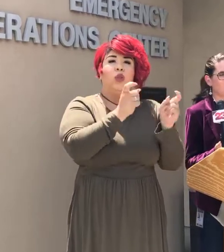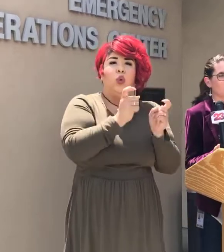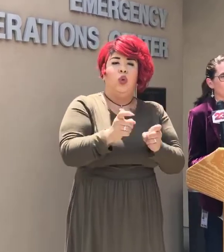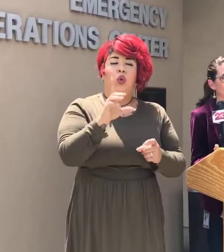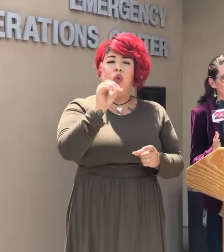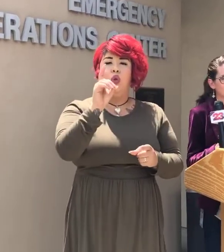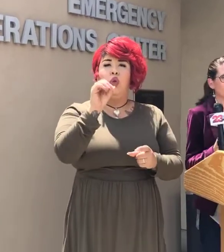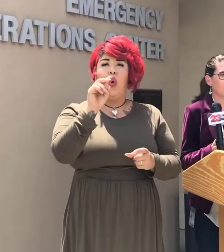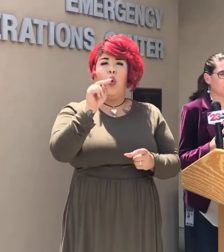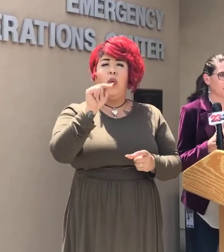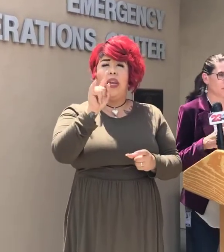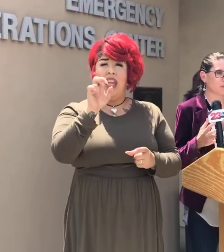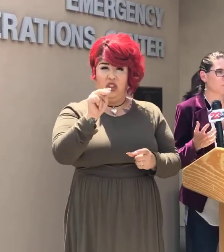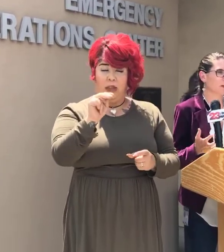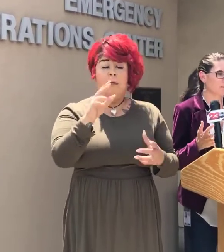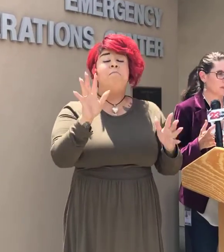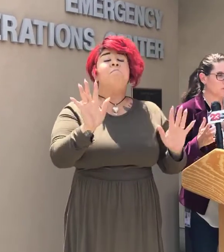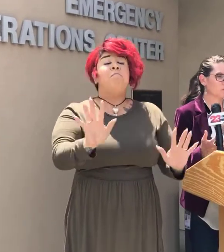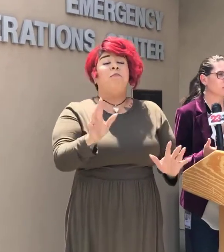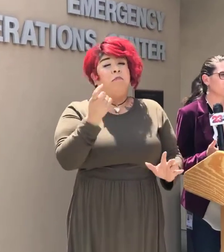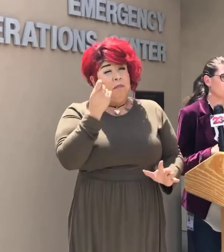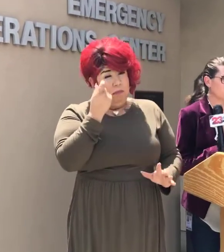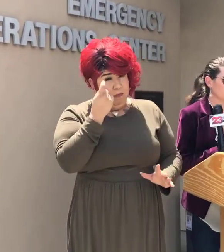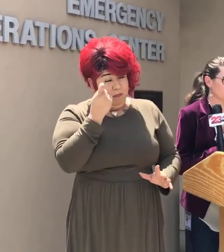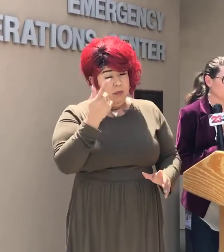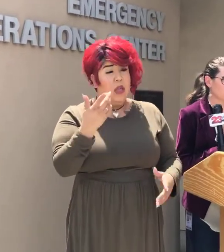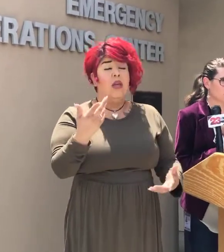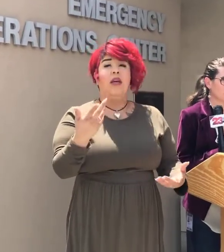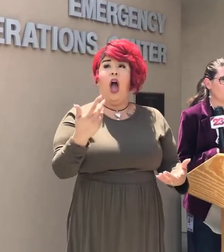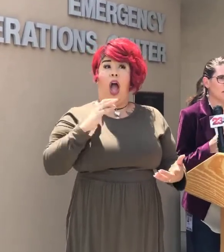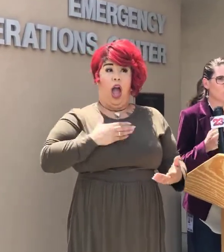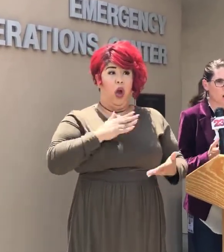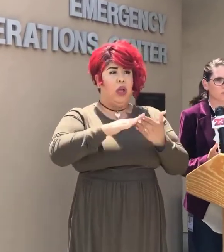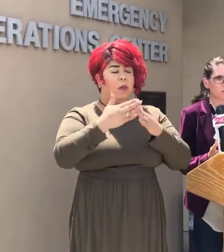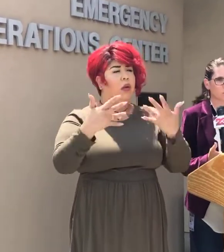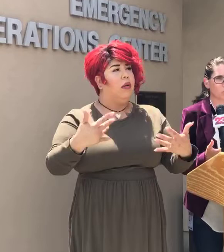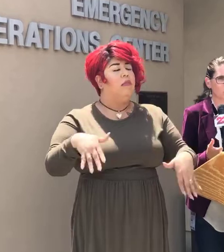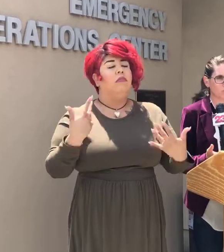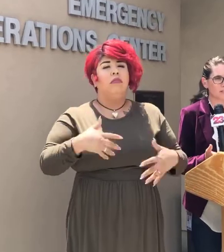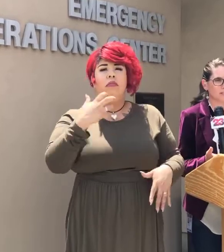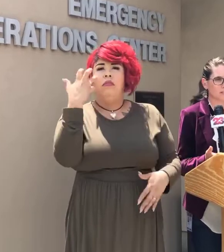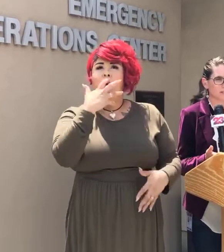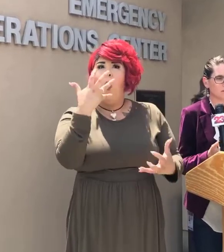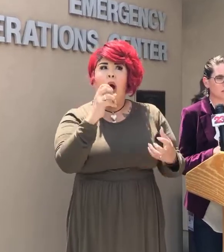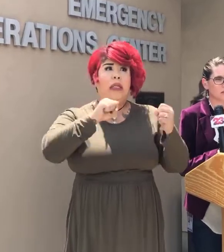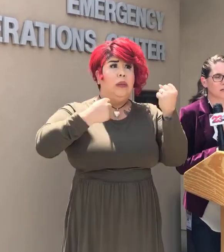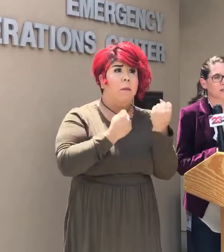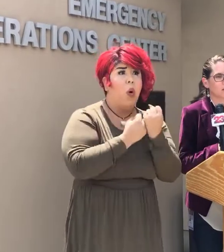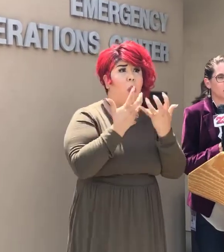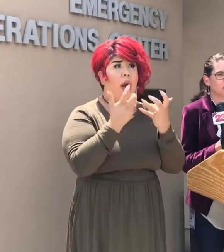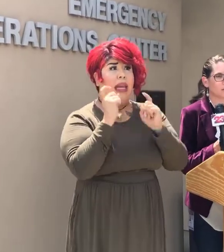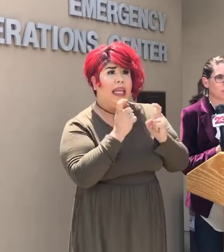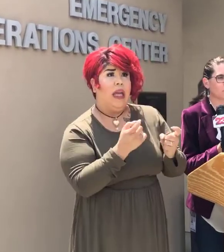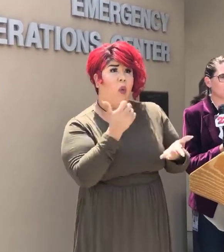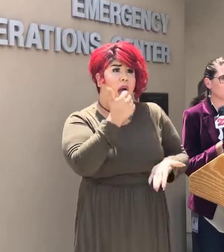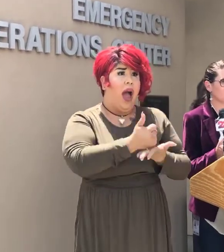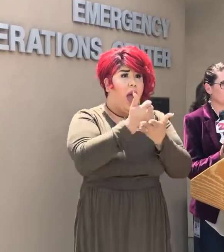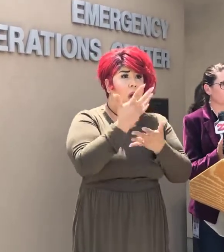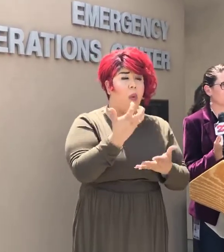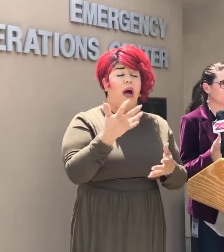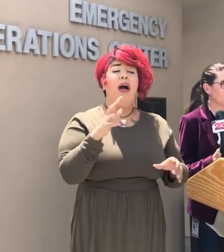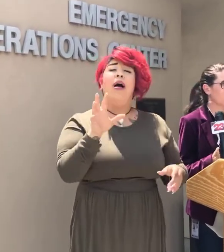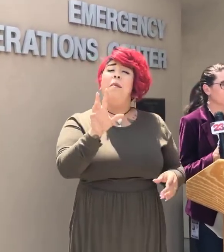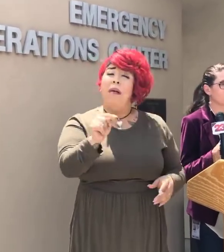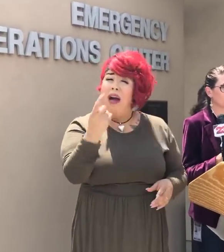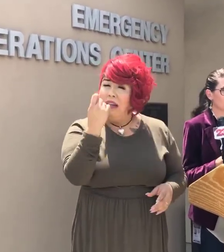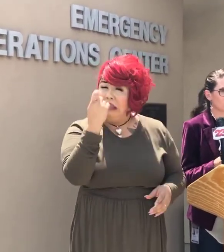this time. What ends up happening is that we have an extremely generous community and they want to support the residents out there. The problem is that